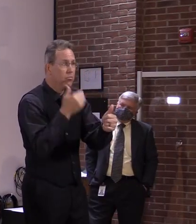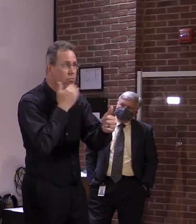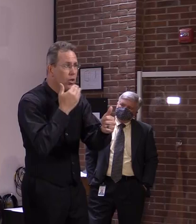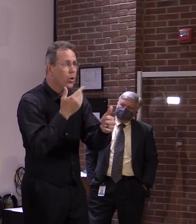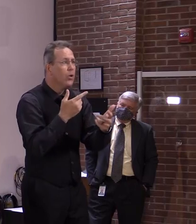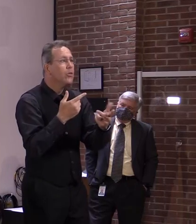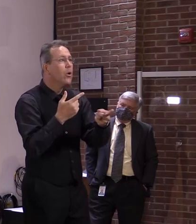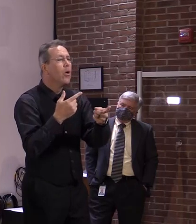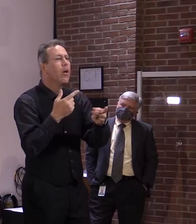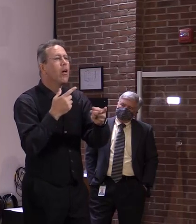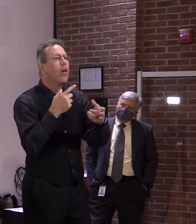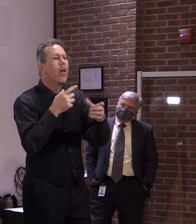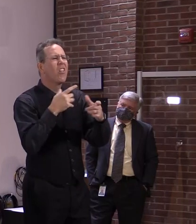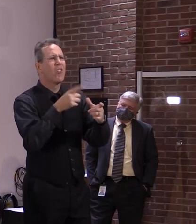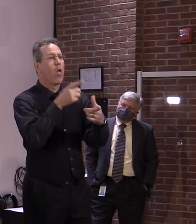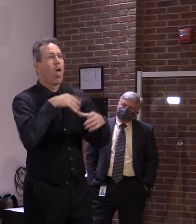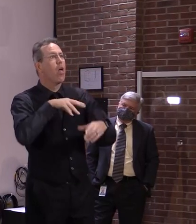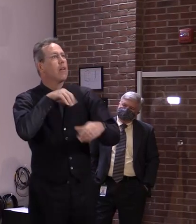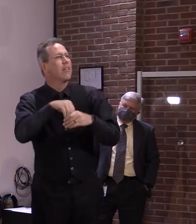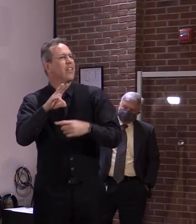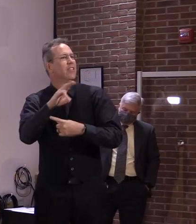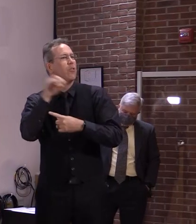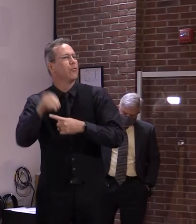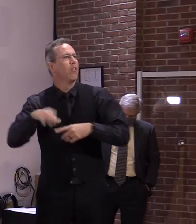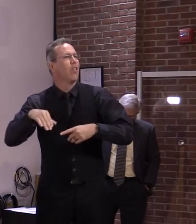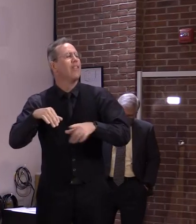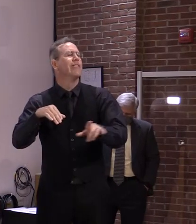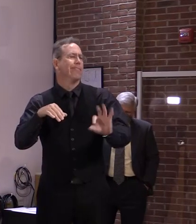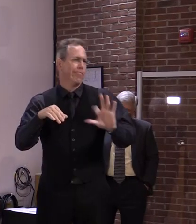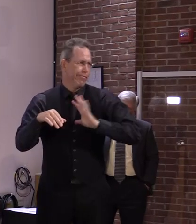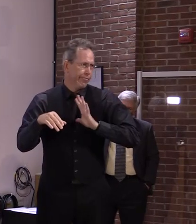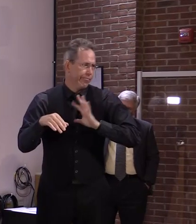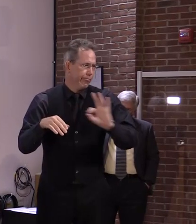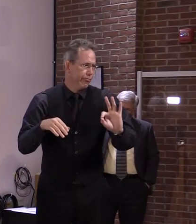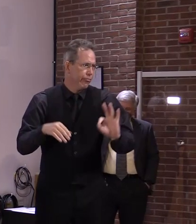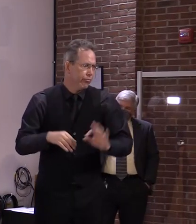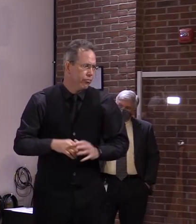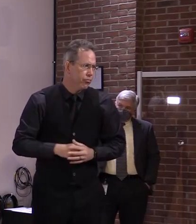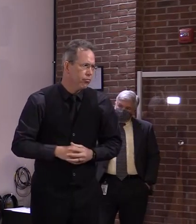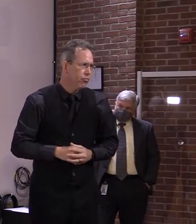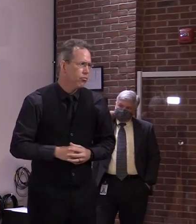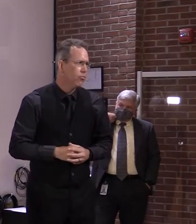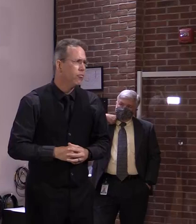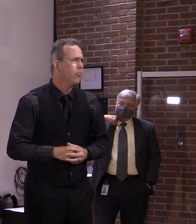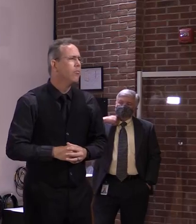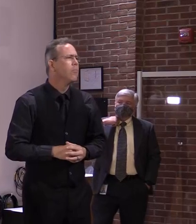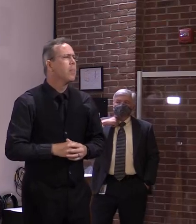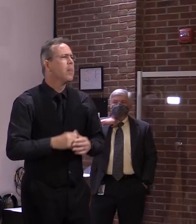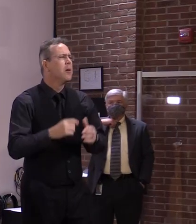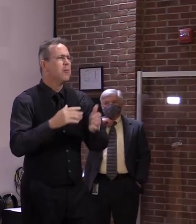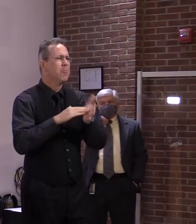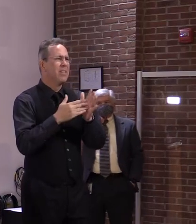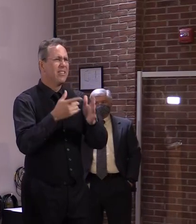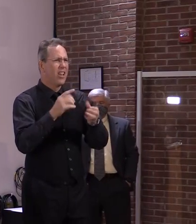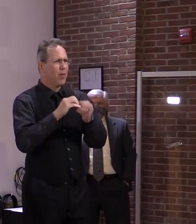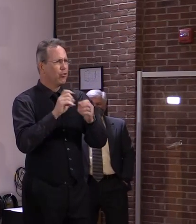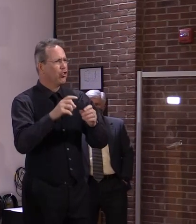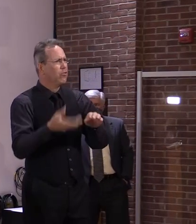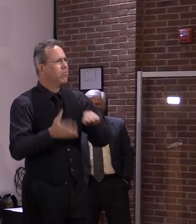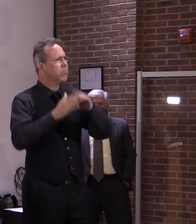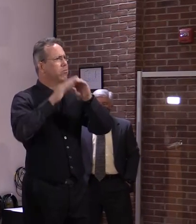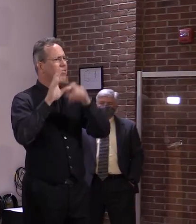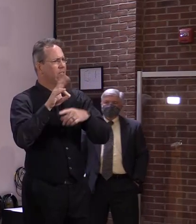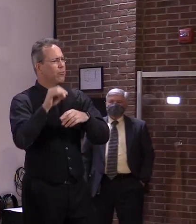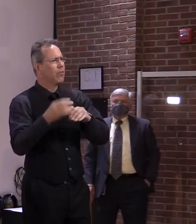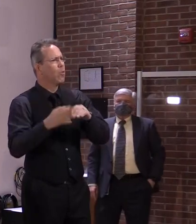provide that protection, and those who've been vaccinated should get fully vaccinated should get that element of freedom from masking if they